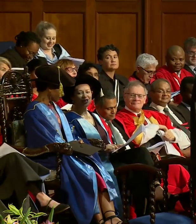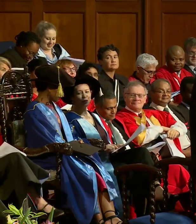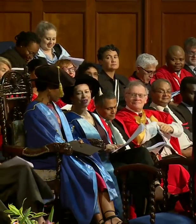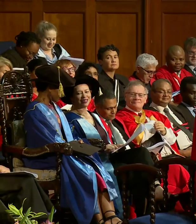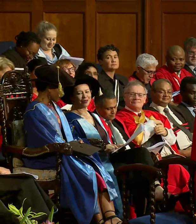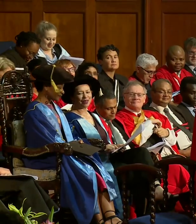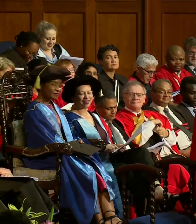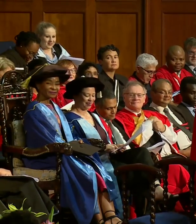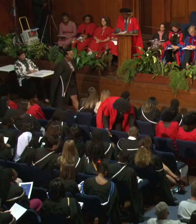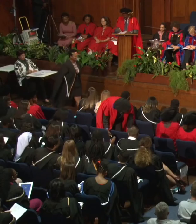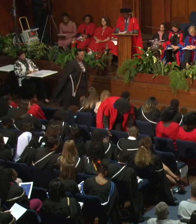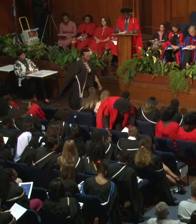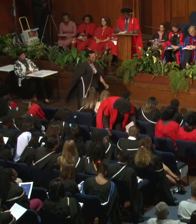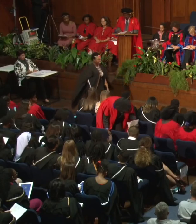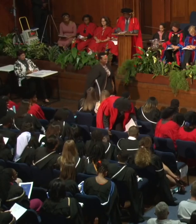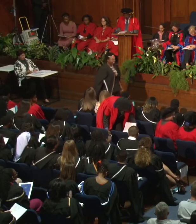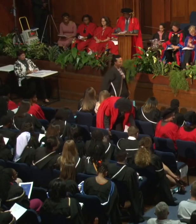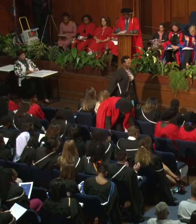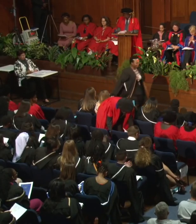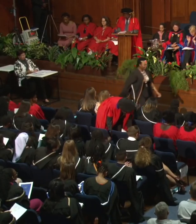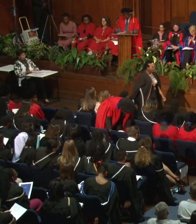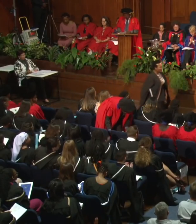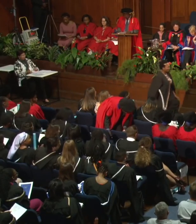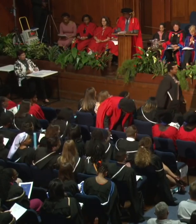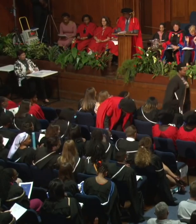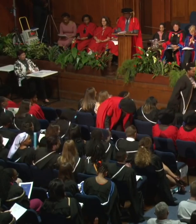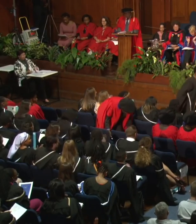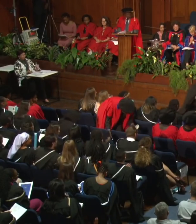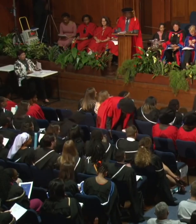Sibusisiwe Zizipo Makubela.